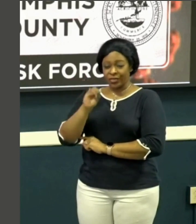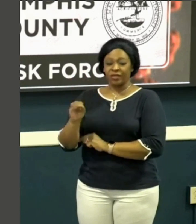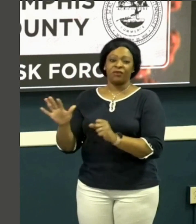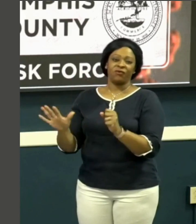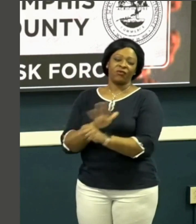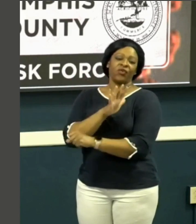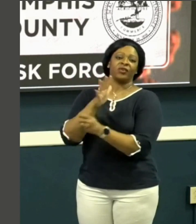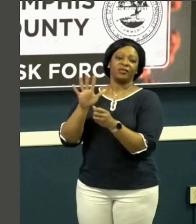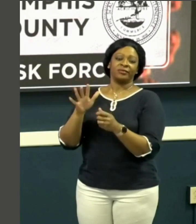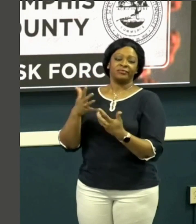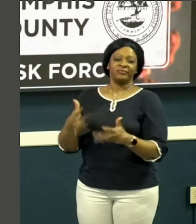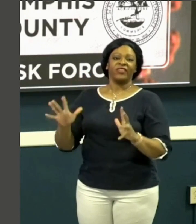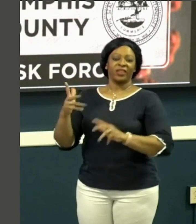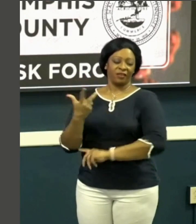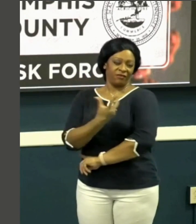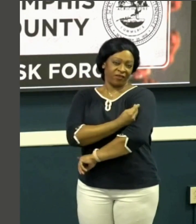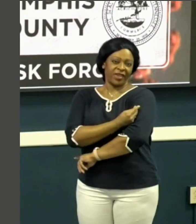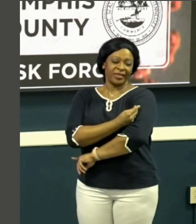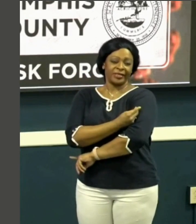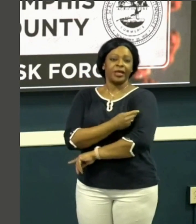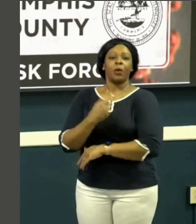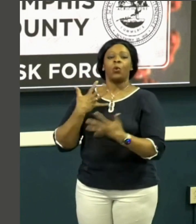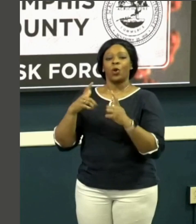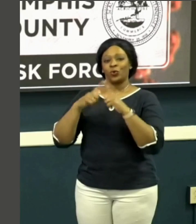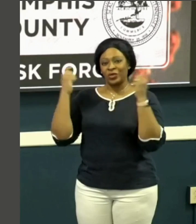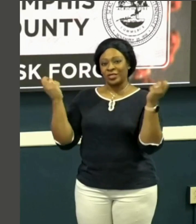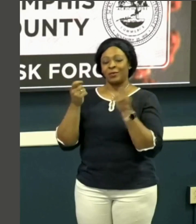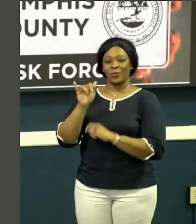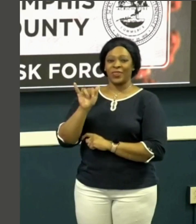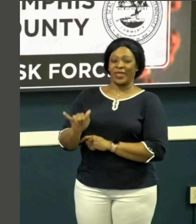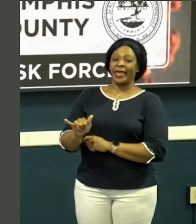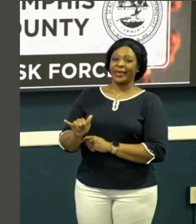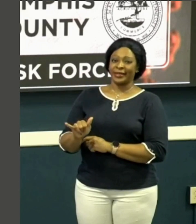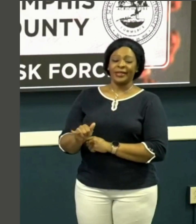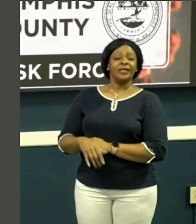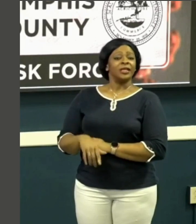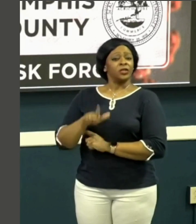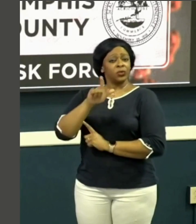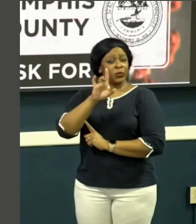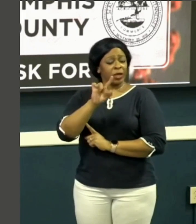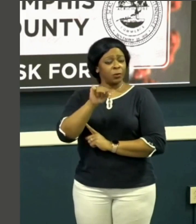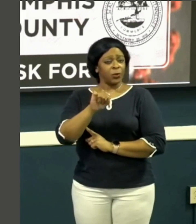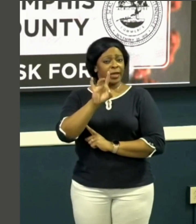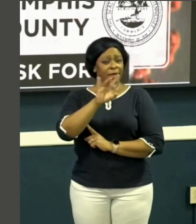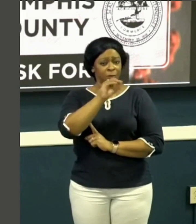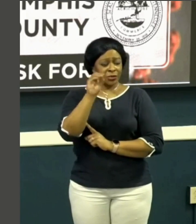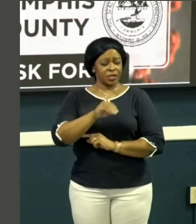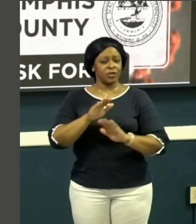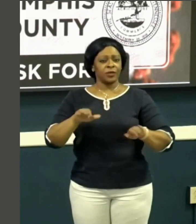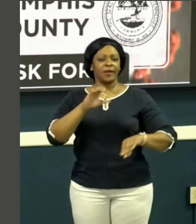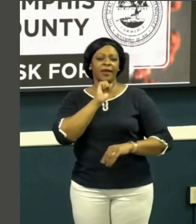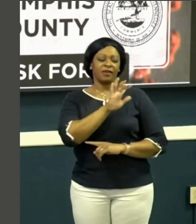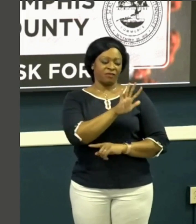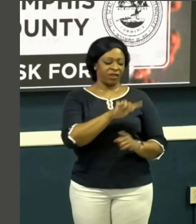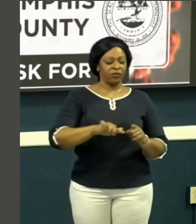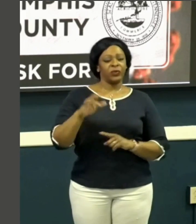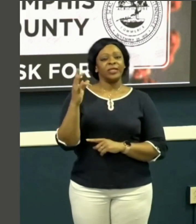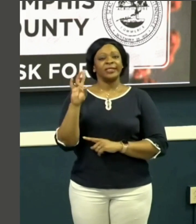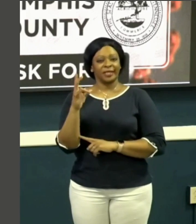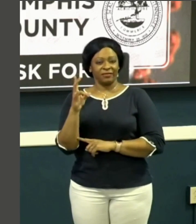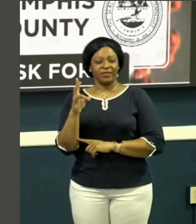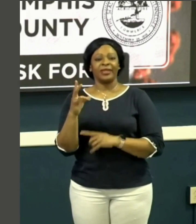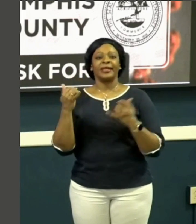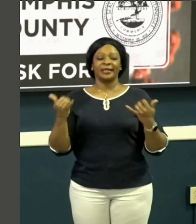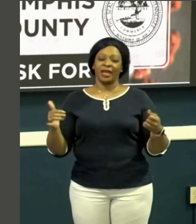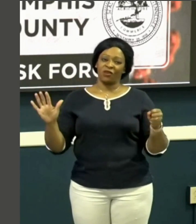fully vaccinated, an achievement we should celebrate. And 28.8% of children ages 5 to 17